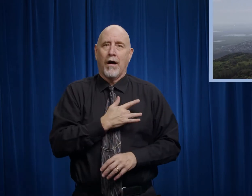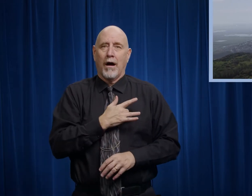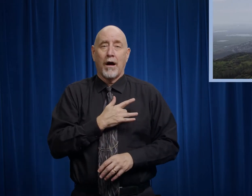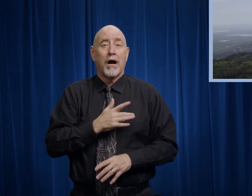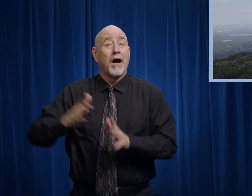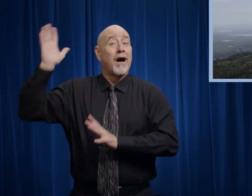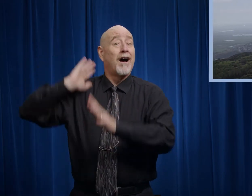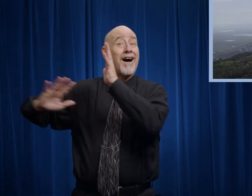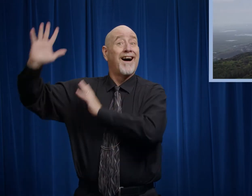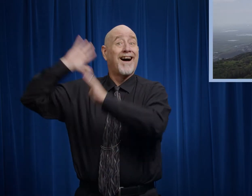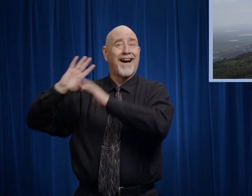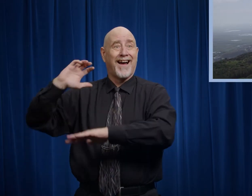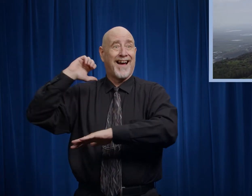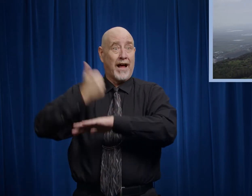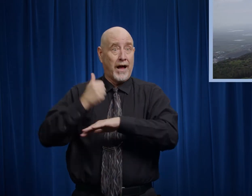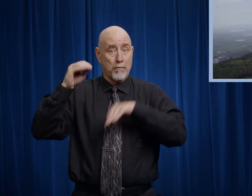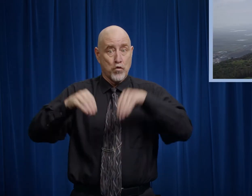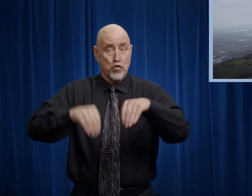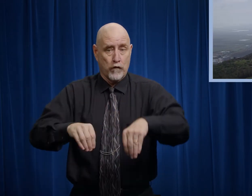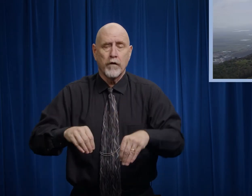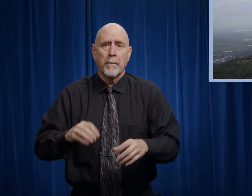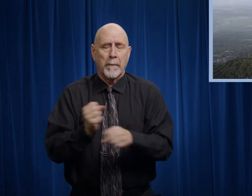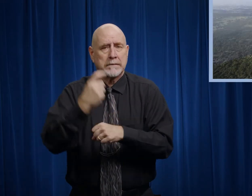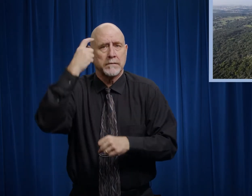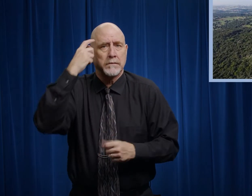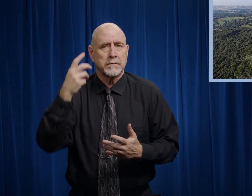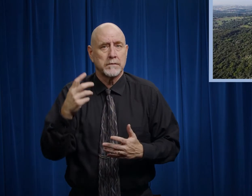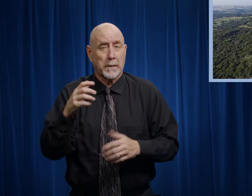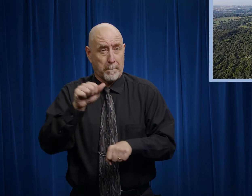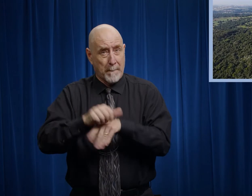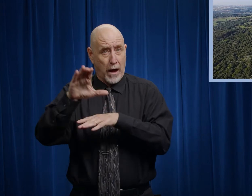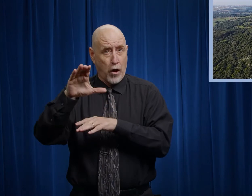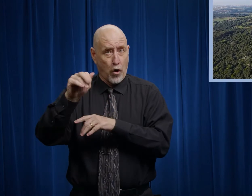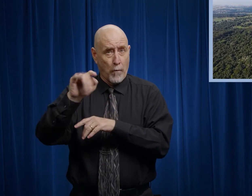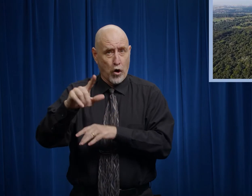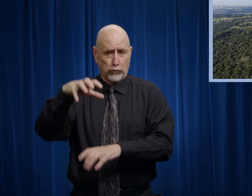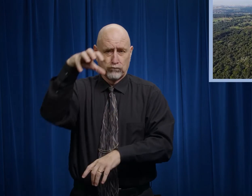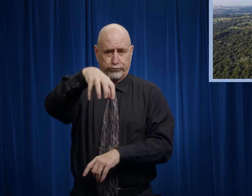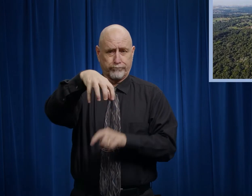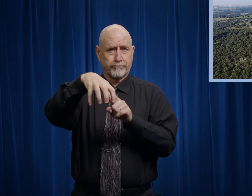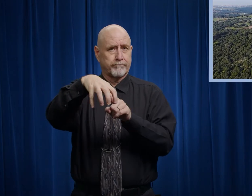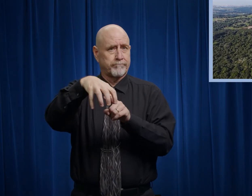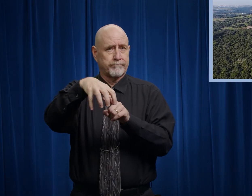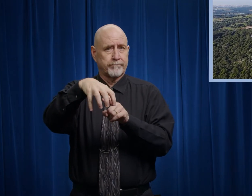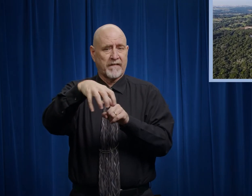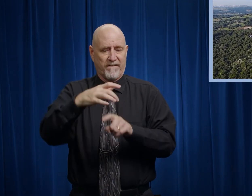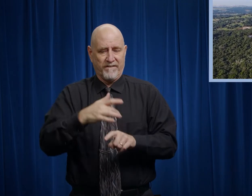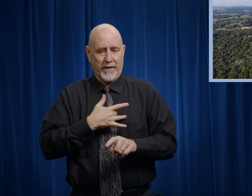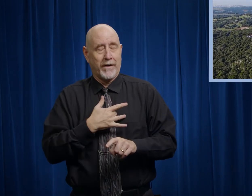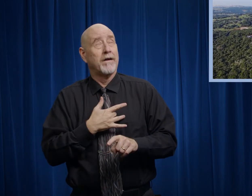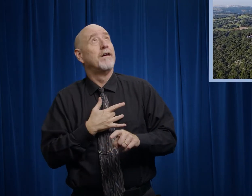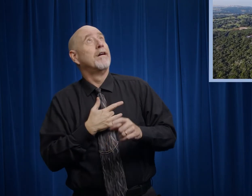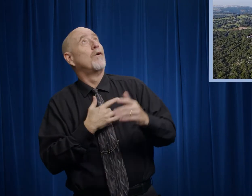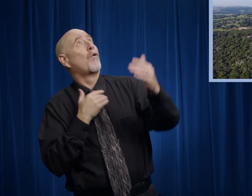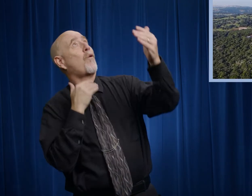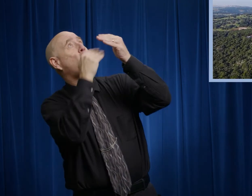of antiquity came to settle here. On top of Mount Carmel, one might feel as though they were closer to the